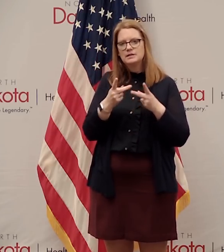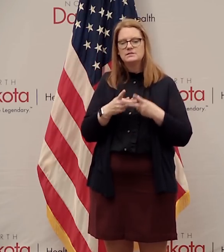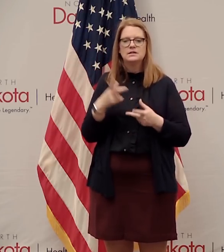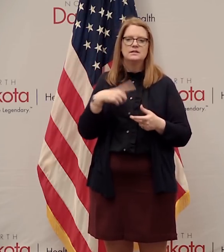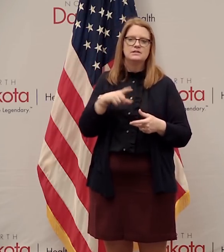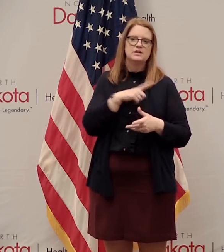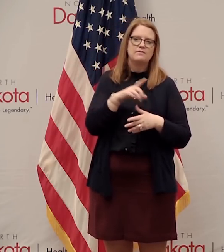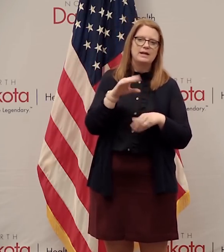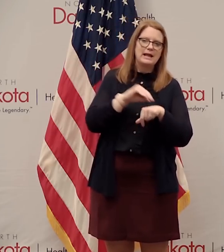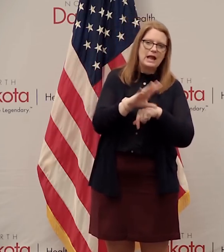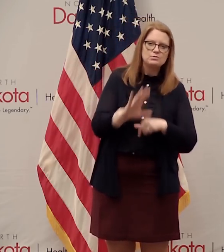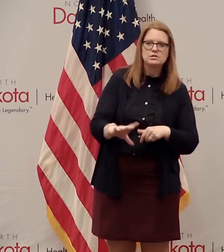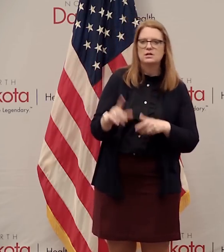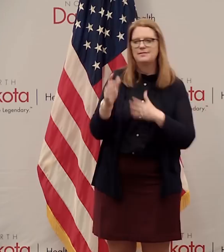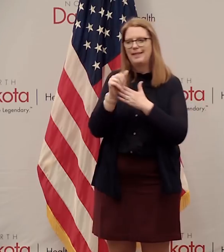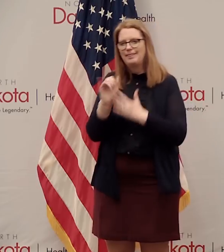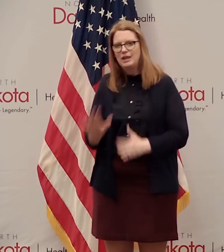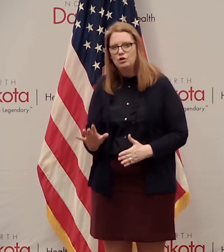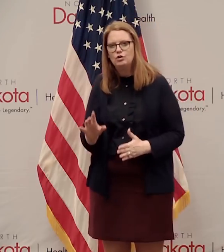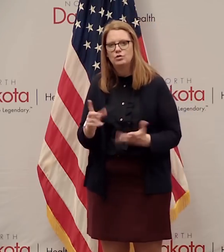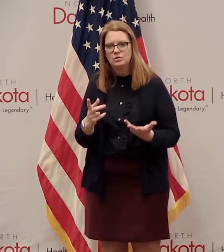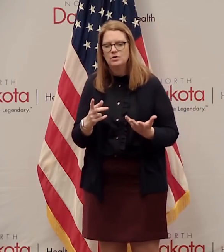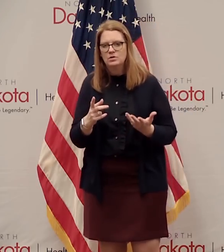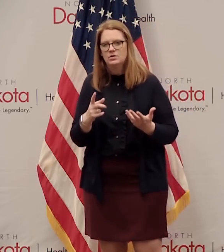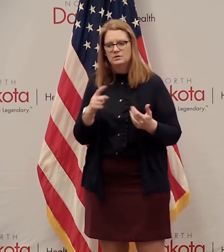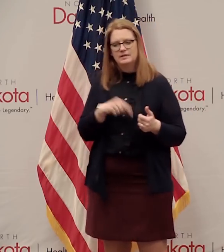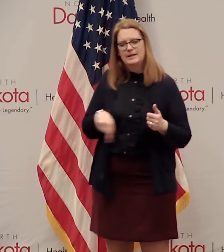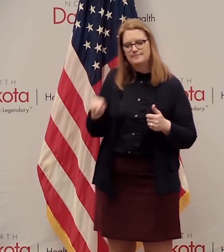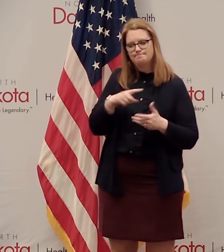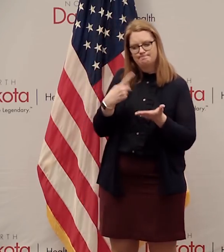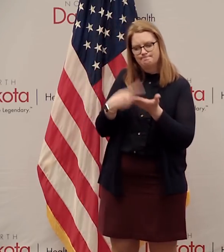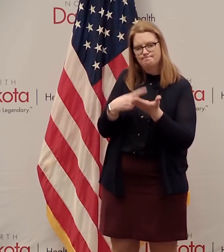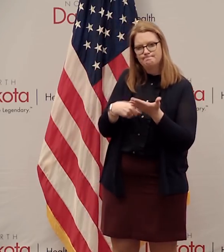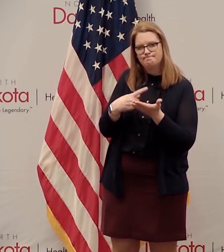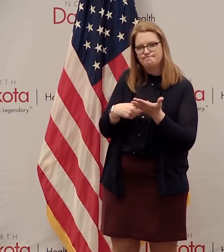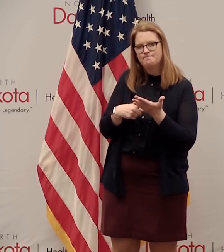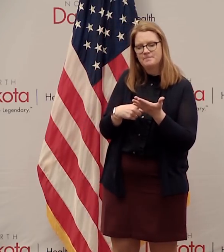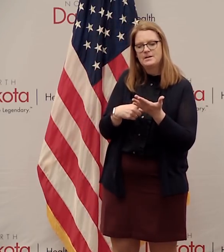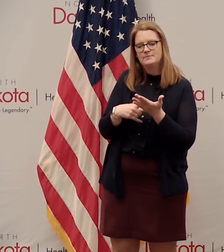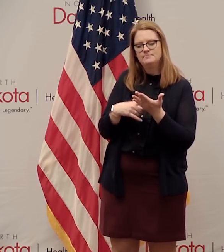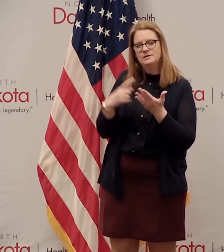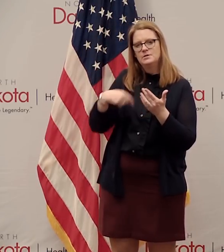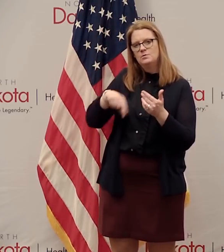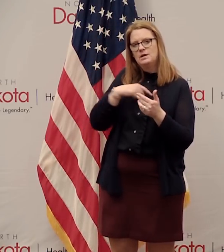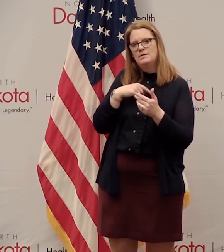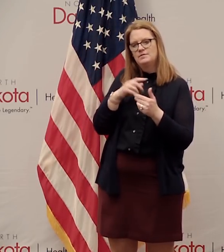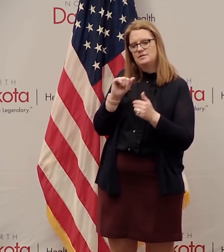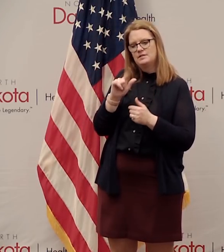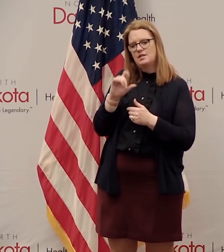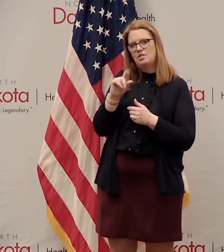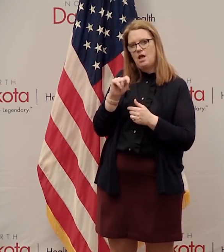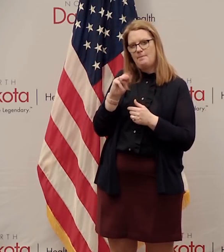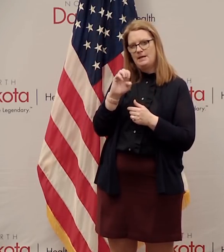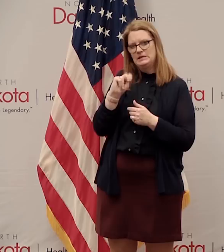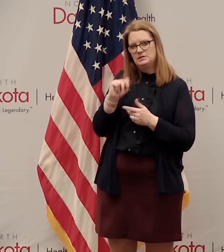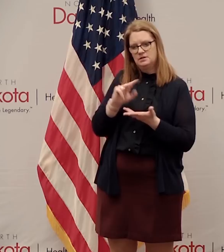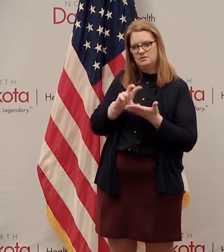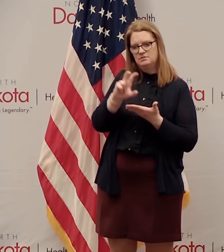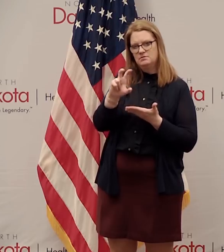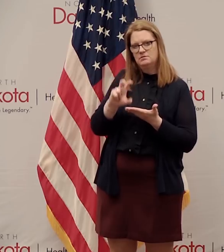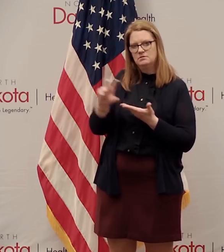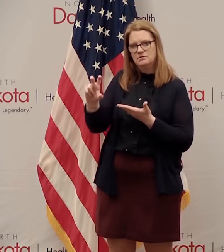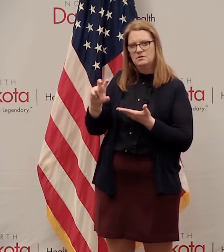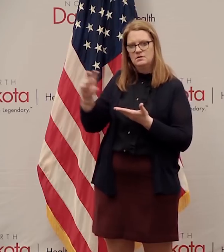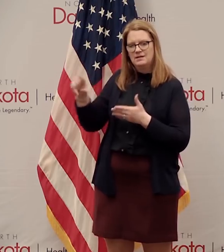legislative leaders have all also shared this view, which is we have the ability through the allotment process and through accessing the